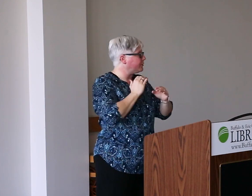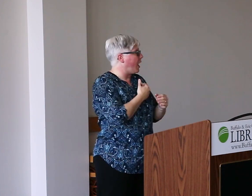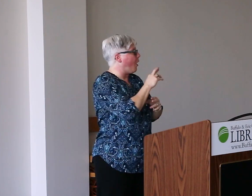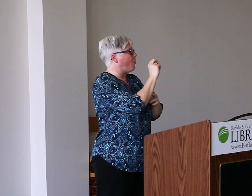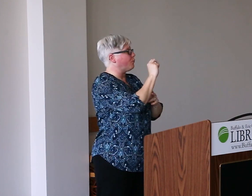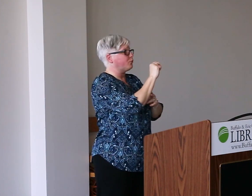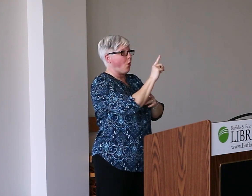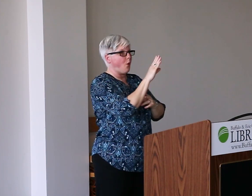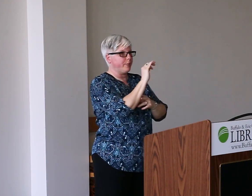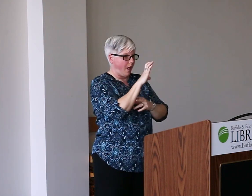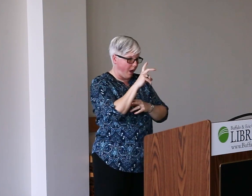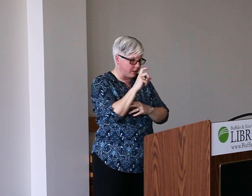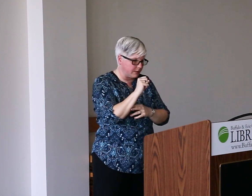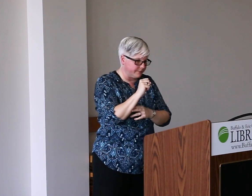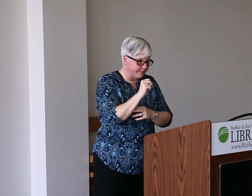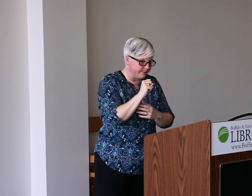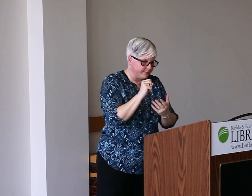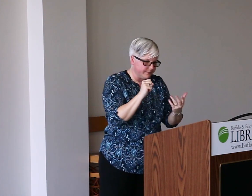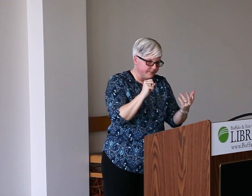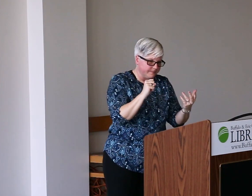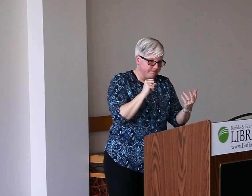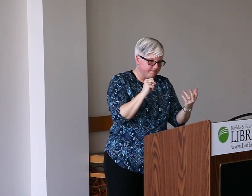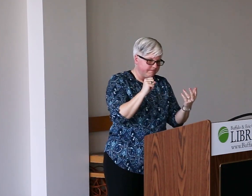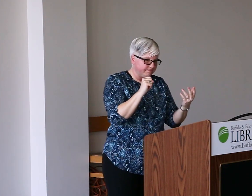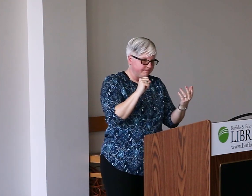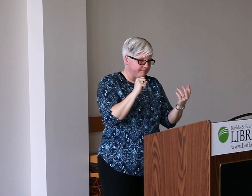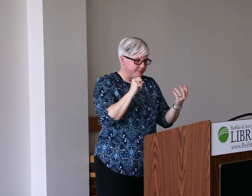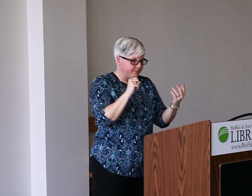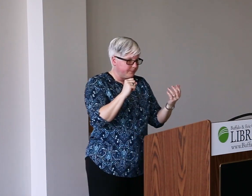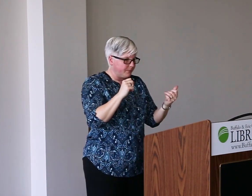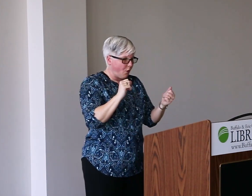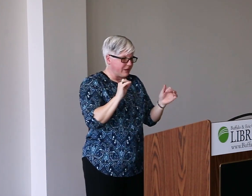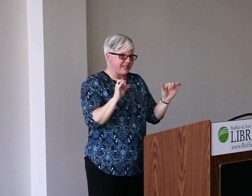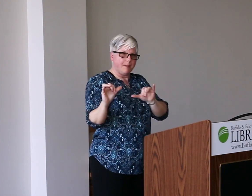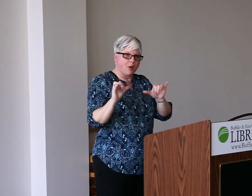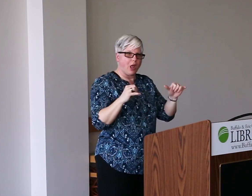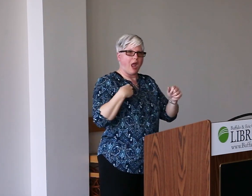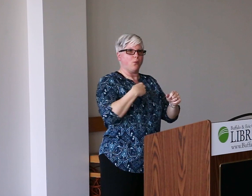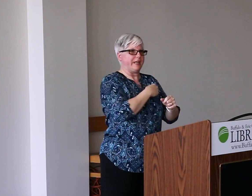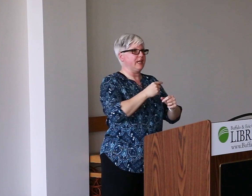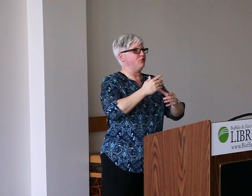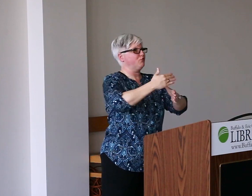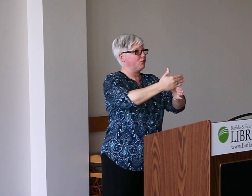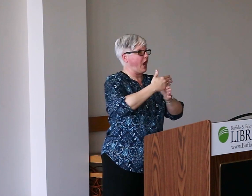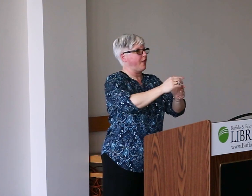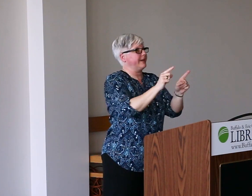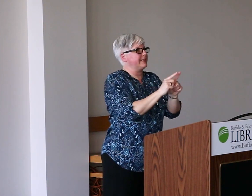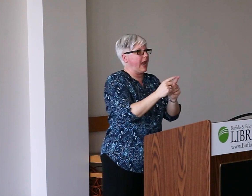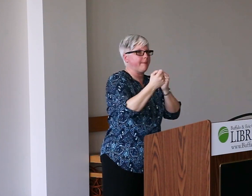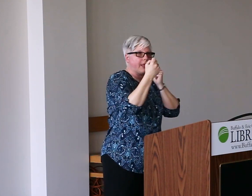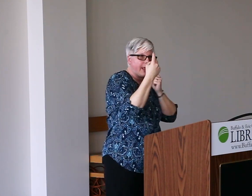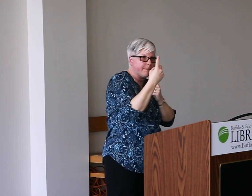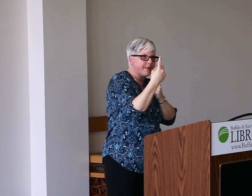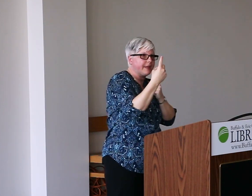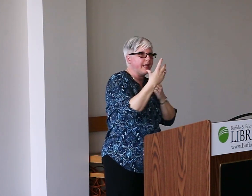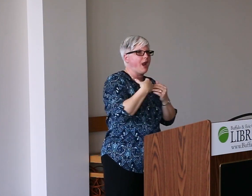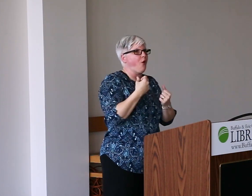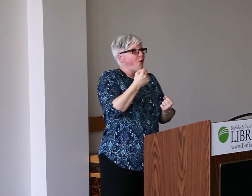our barriers, our roadblocks, they were all similar, and we all shared the